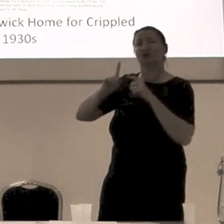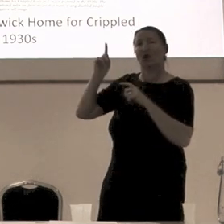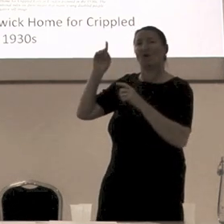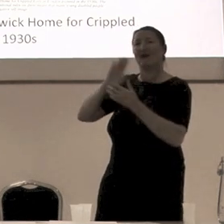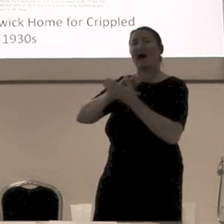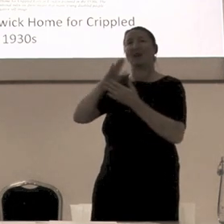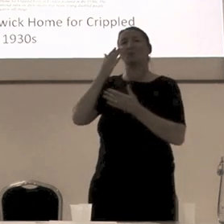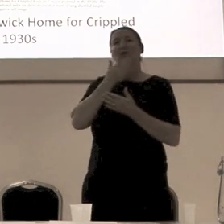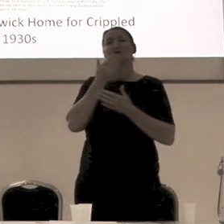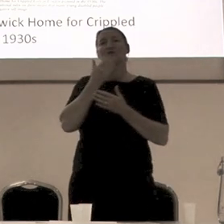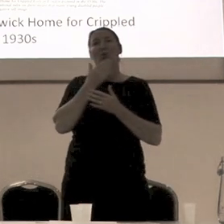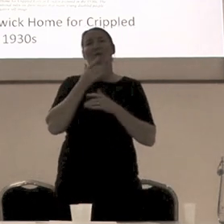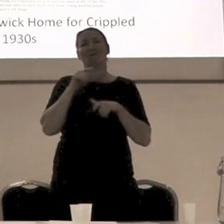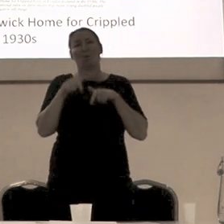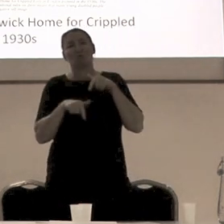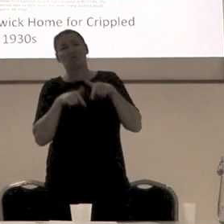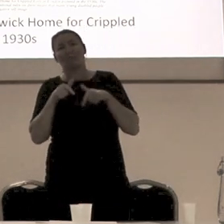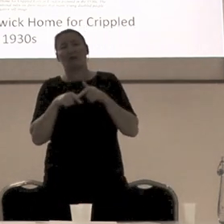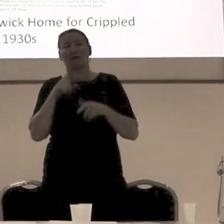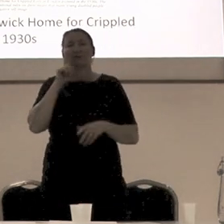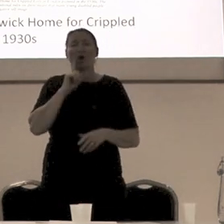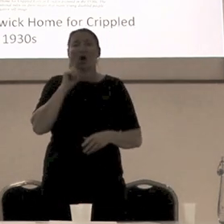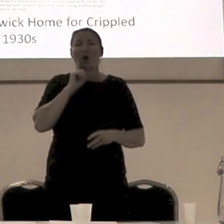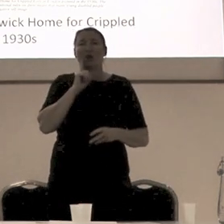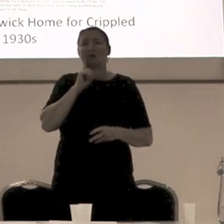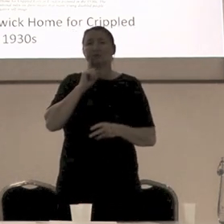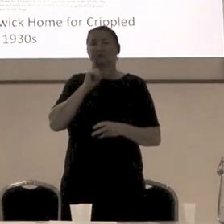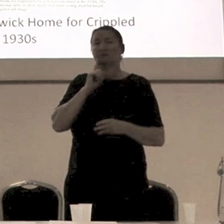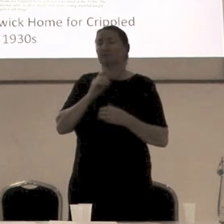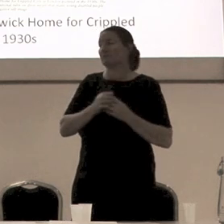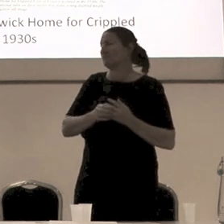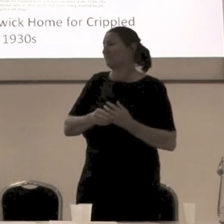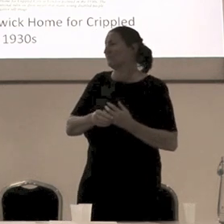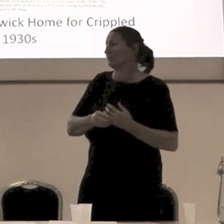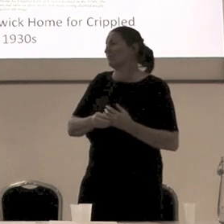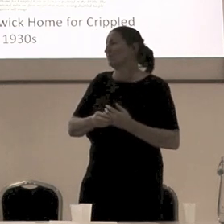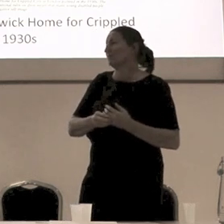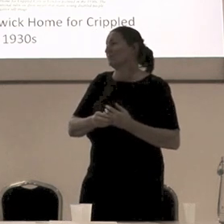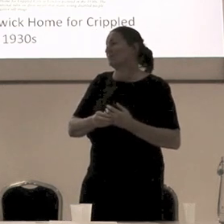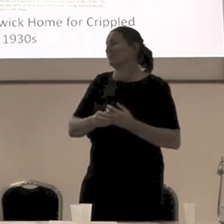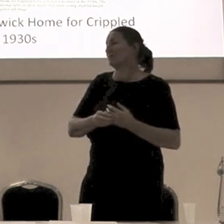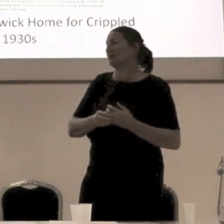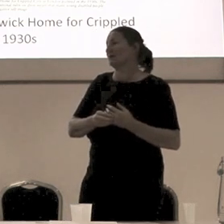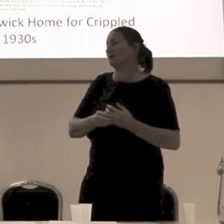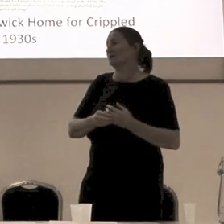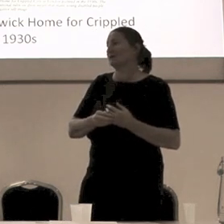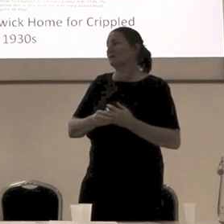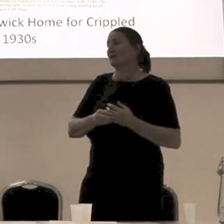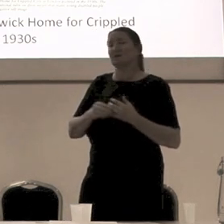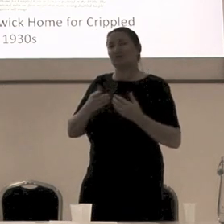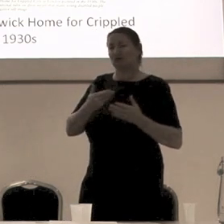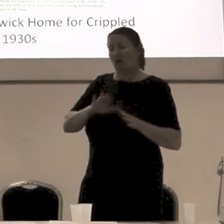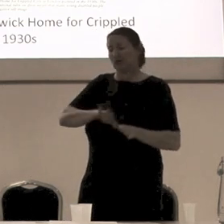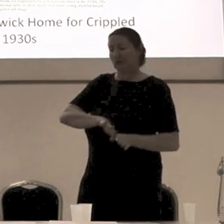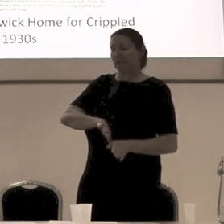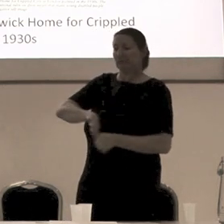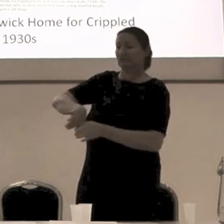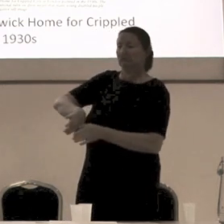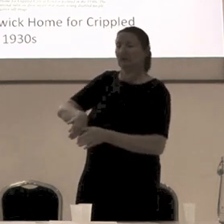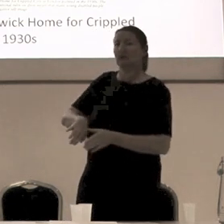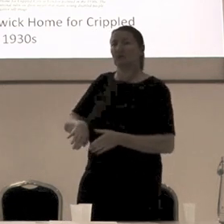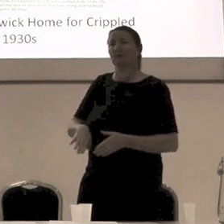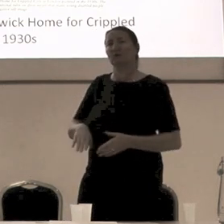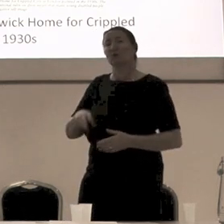School for Crippled Girls. And this was more and more, as we see from out of sight, a oral history